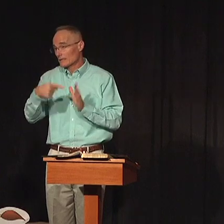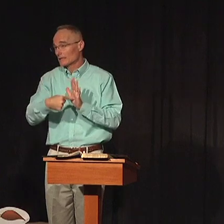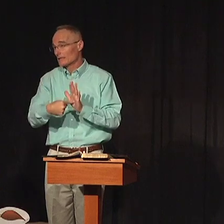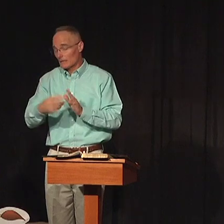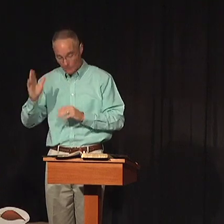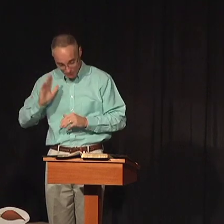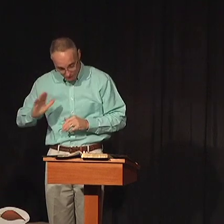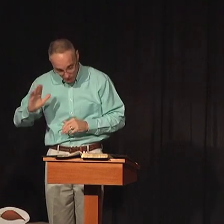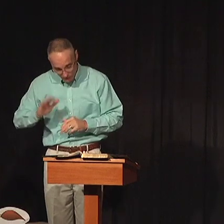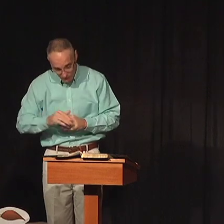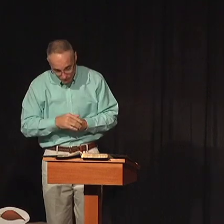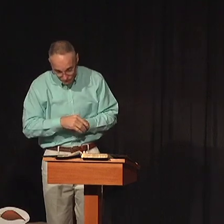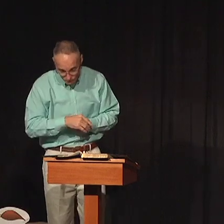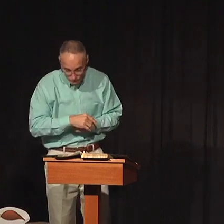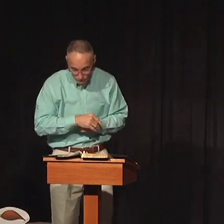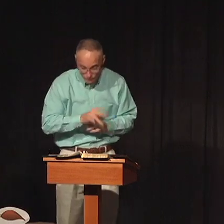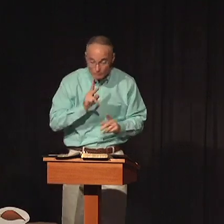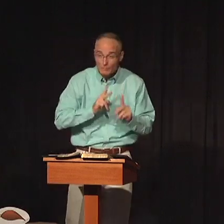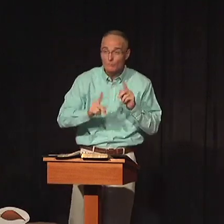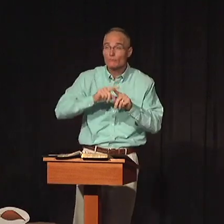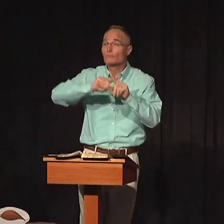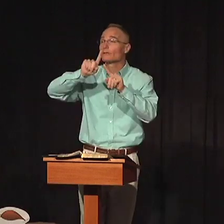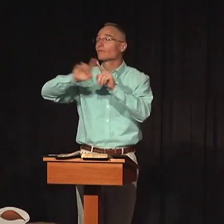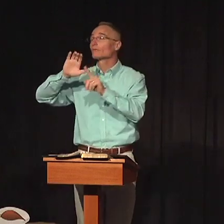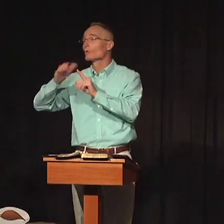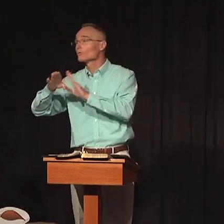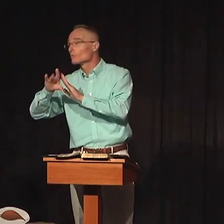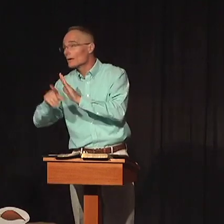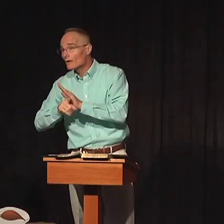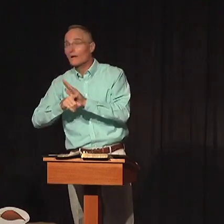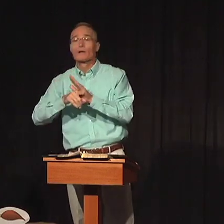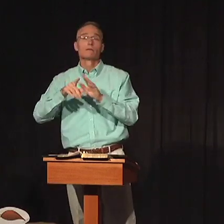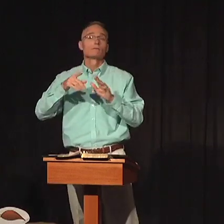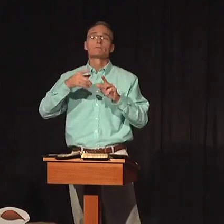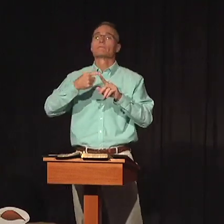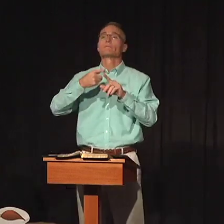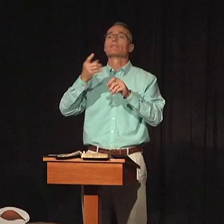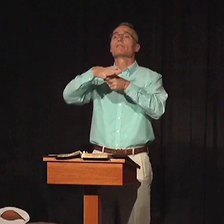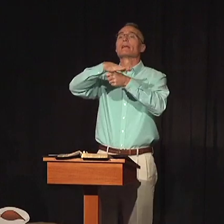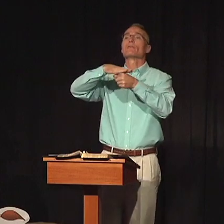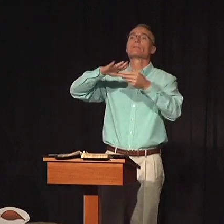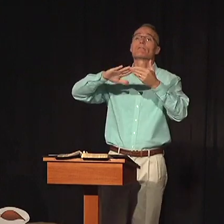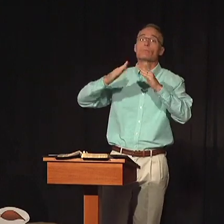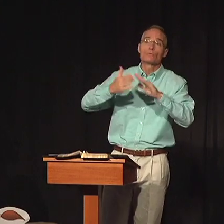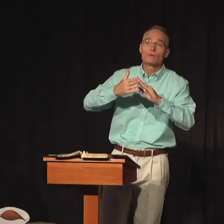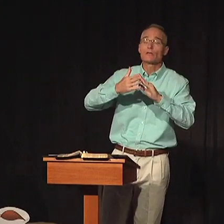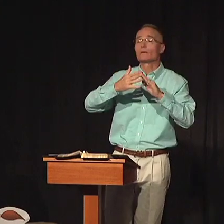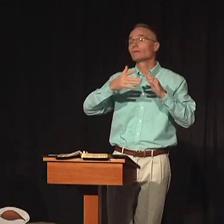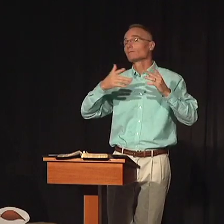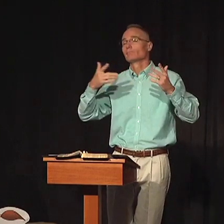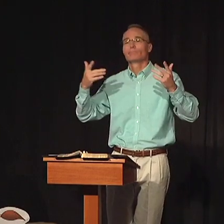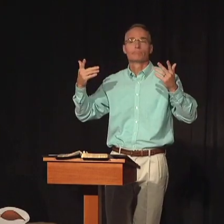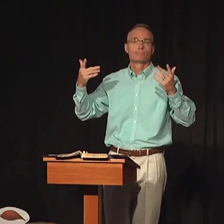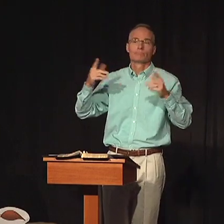of you may have seen this example before. People from all different cultures, different backgrounds, different areas within the